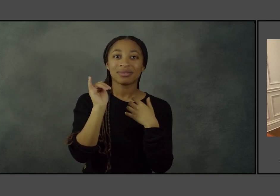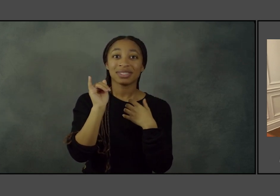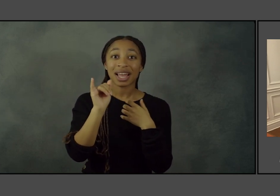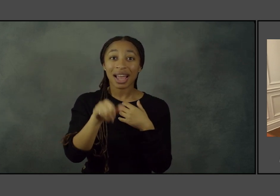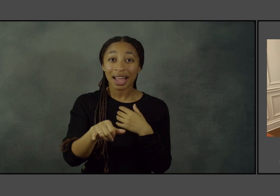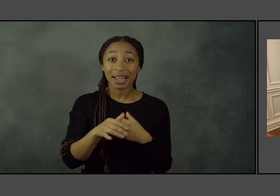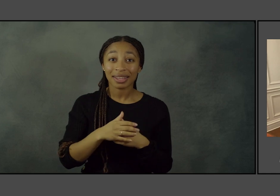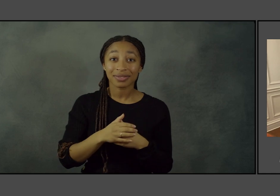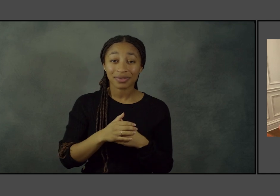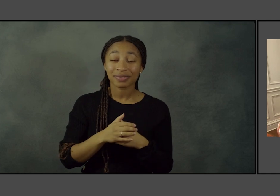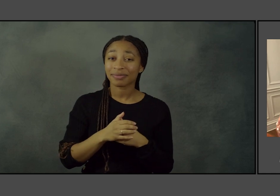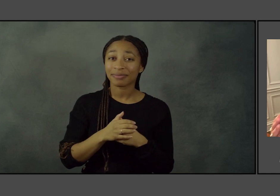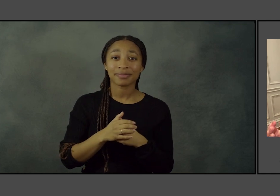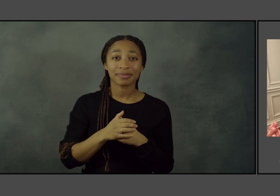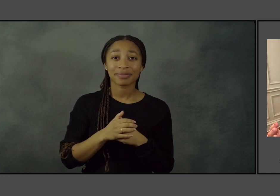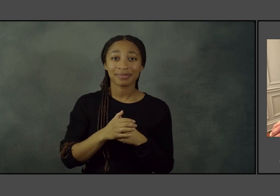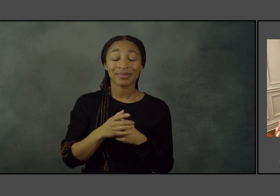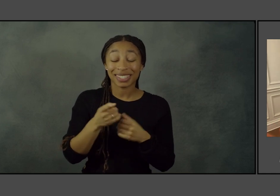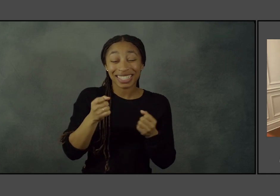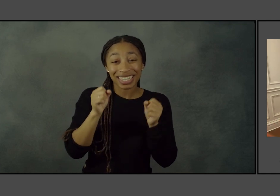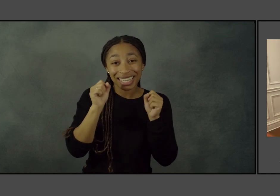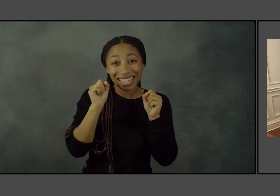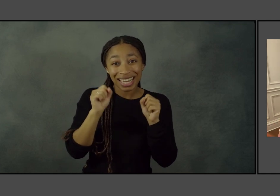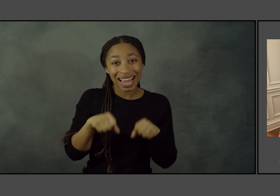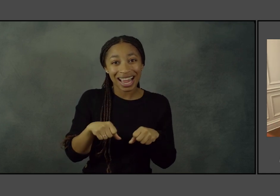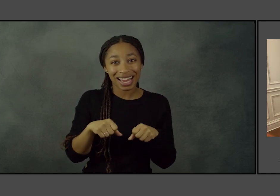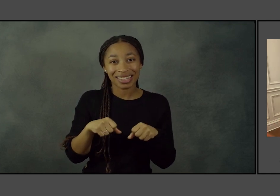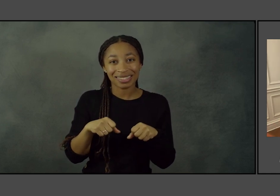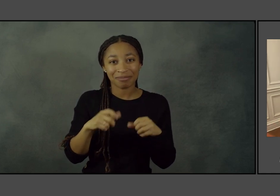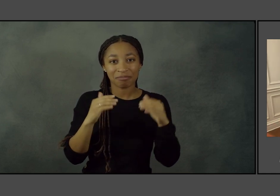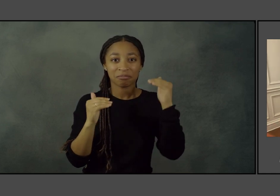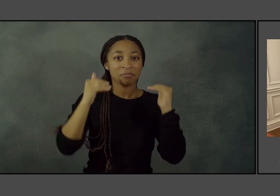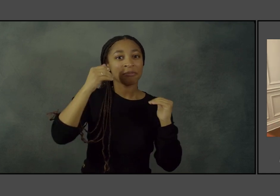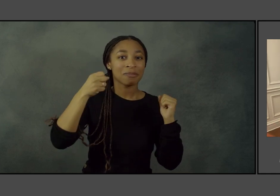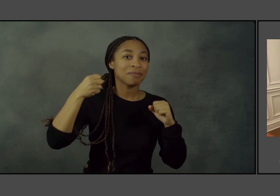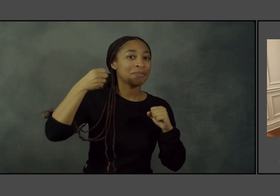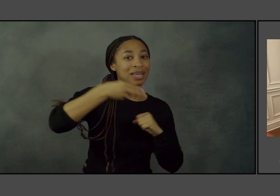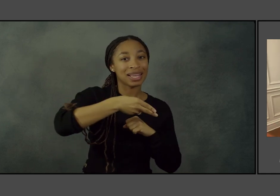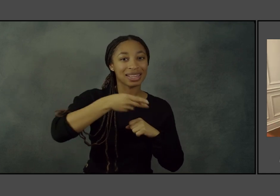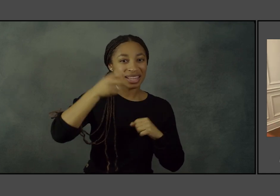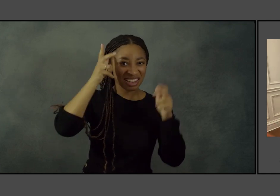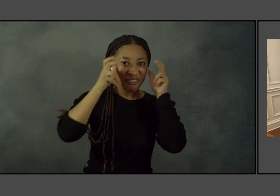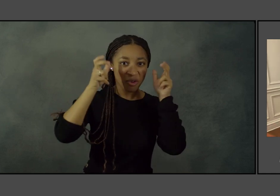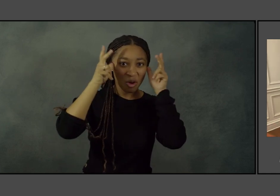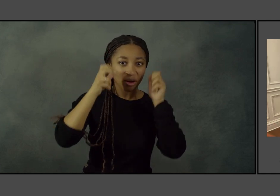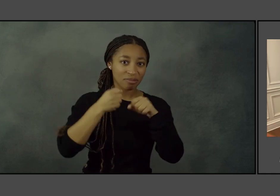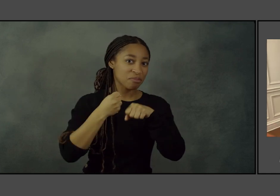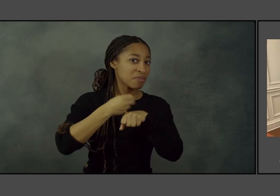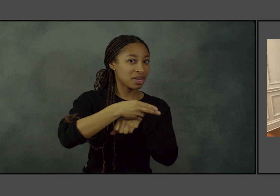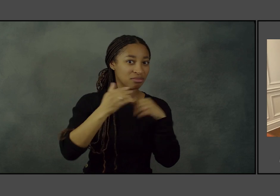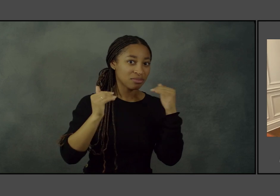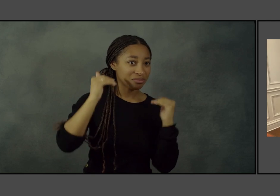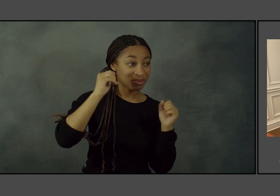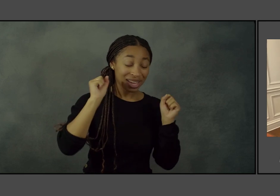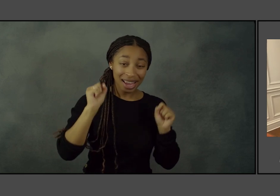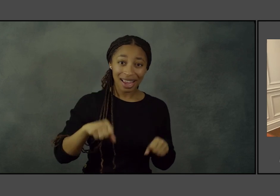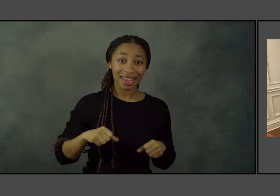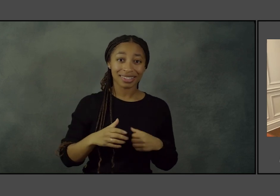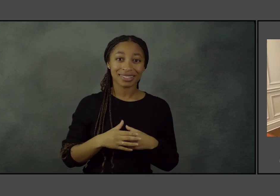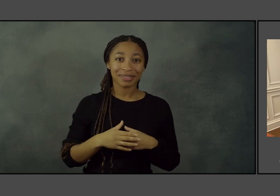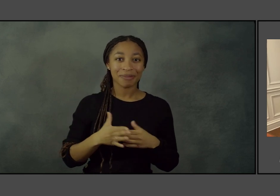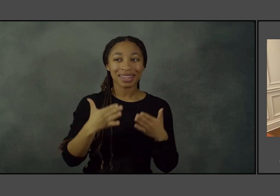skill that it can outrun the devil. Thank you for being in that with us